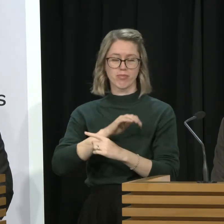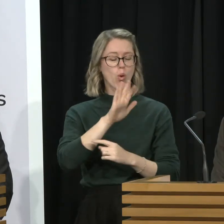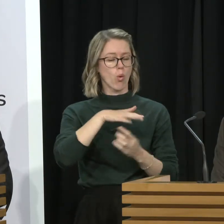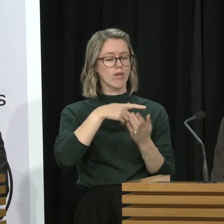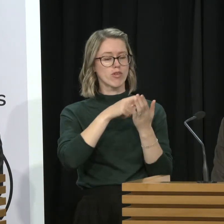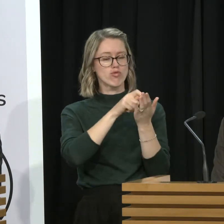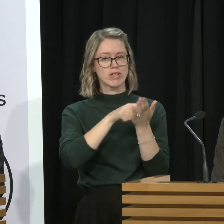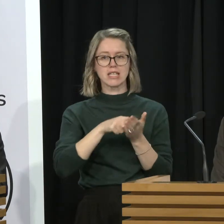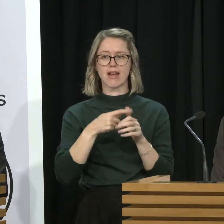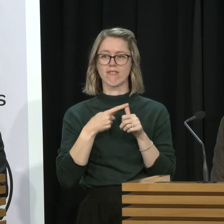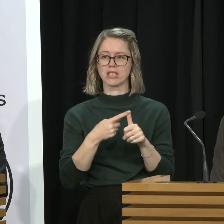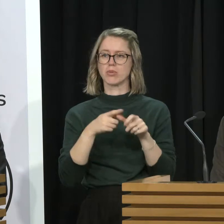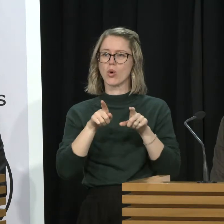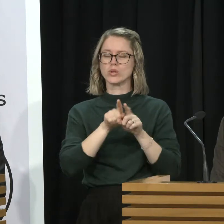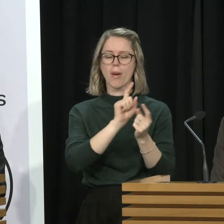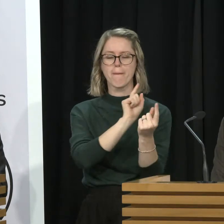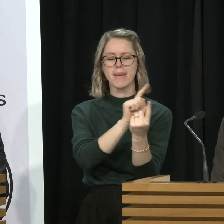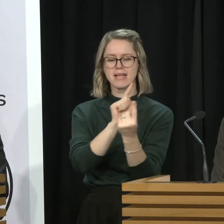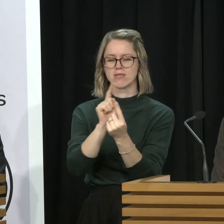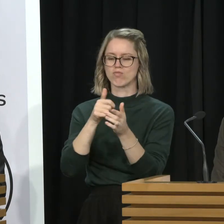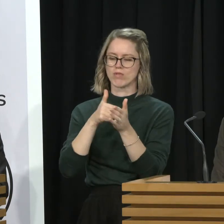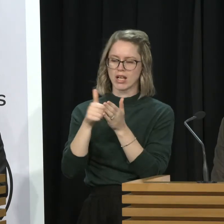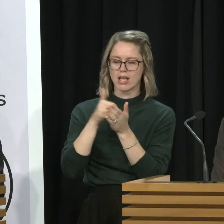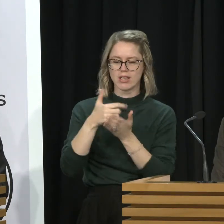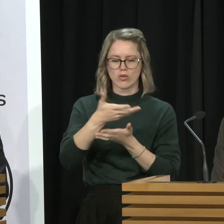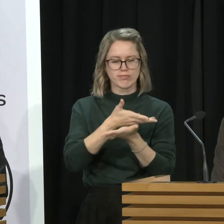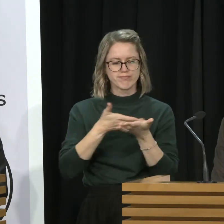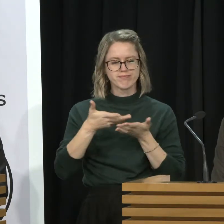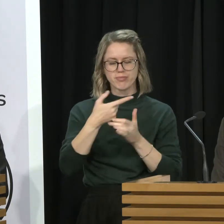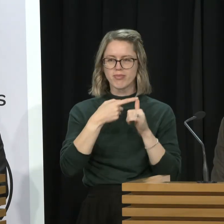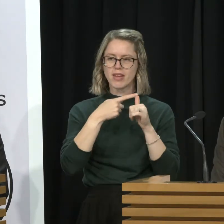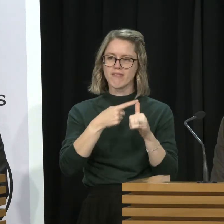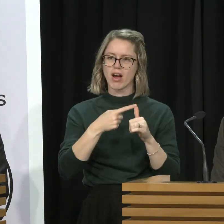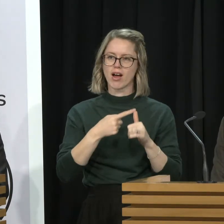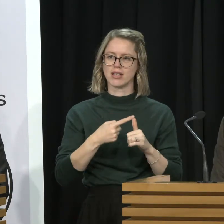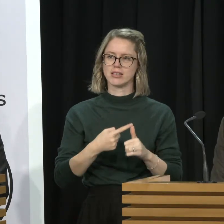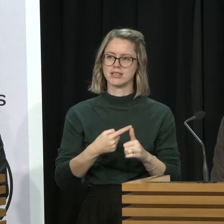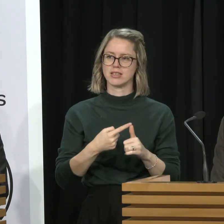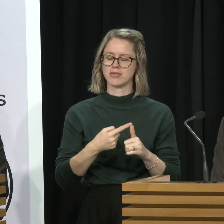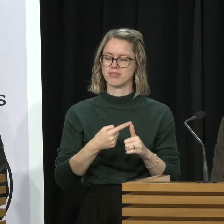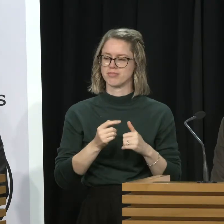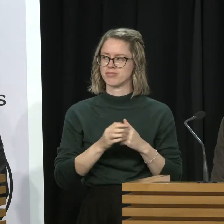advice, but we have also met regularly to talk through it, but